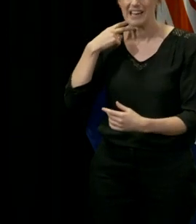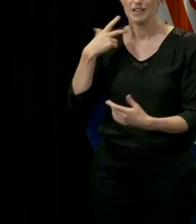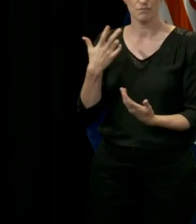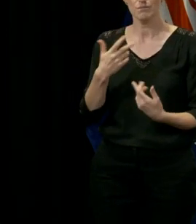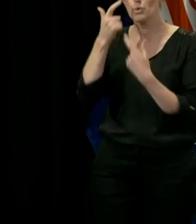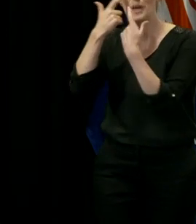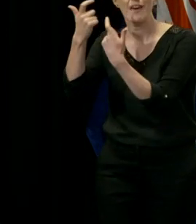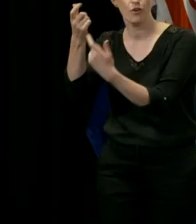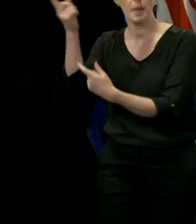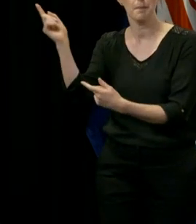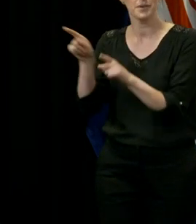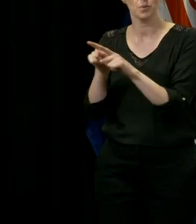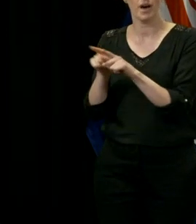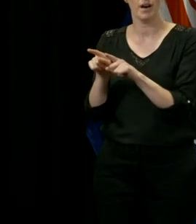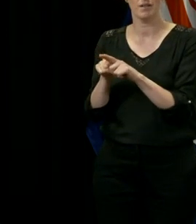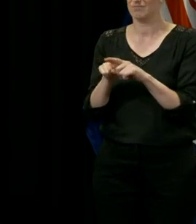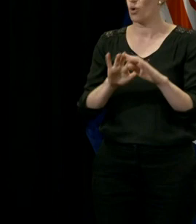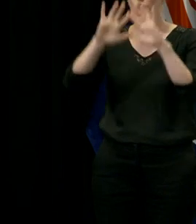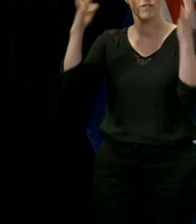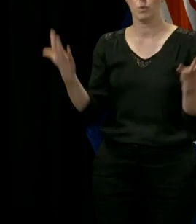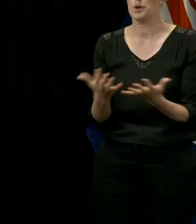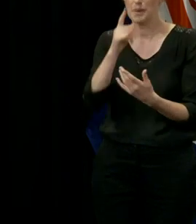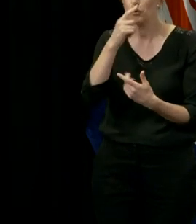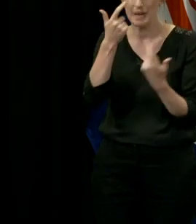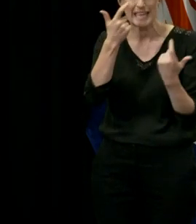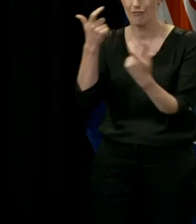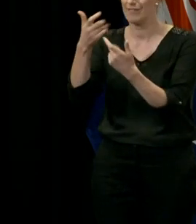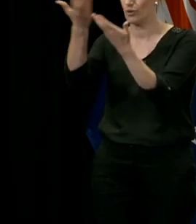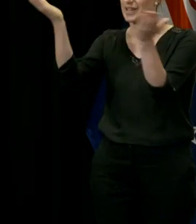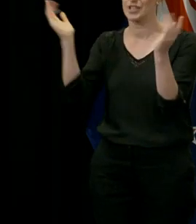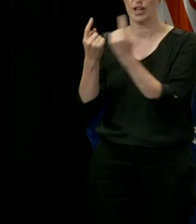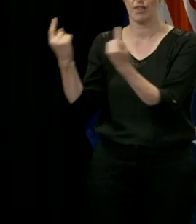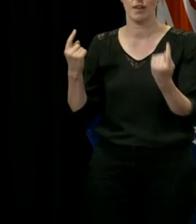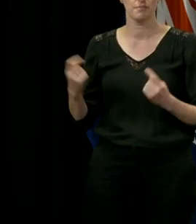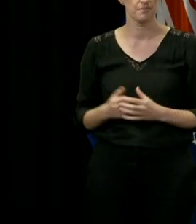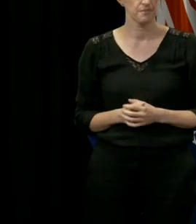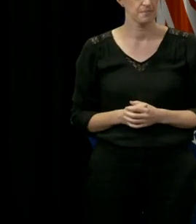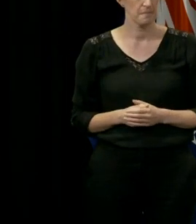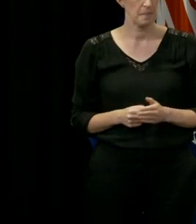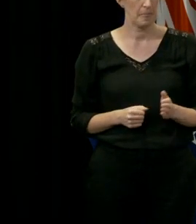world over. If New Zealand was unfortunate enough to have a major